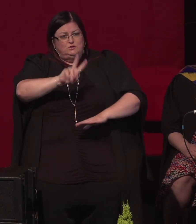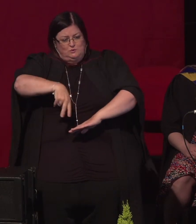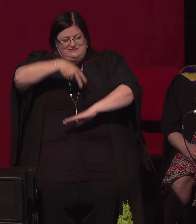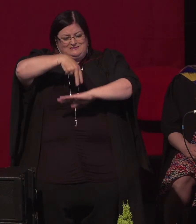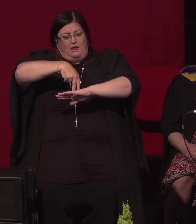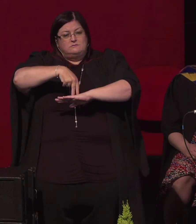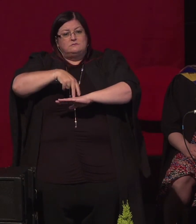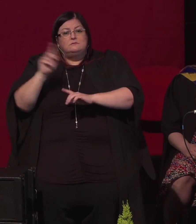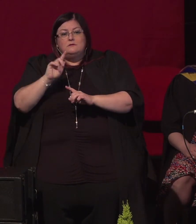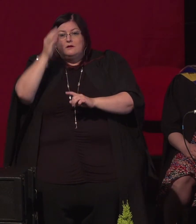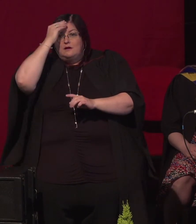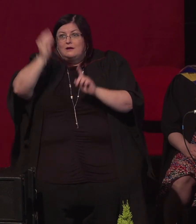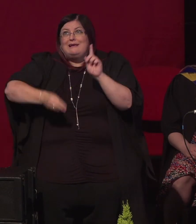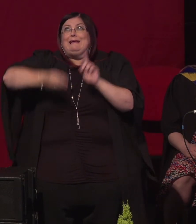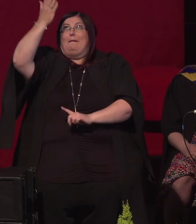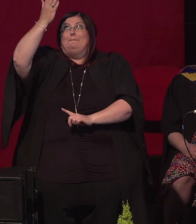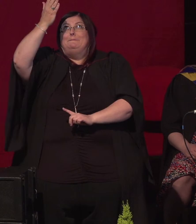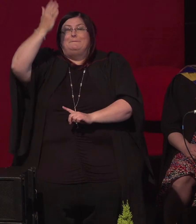throw their caps in the air.